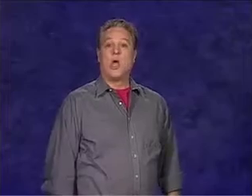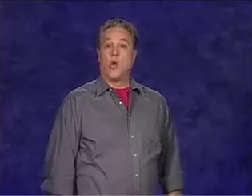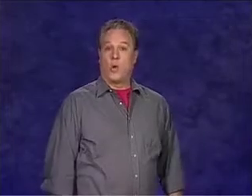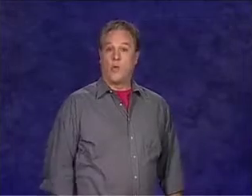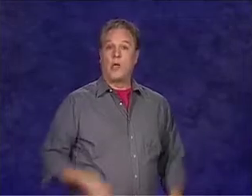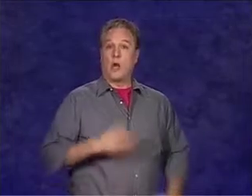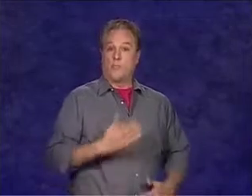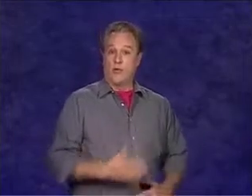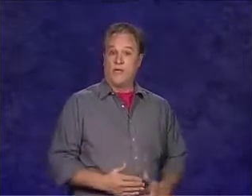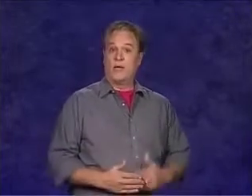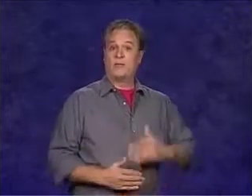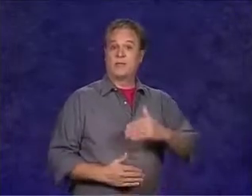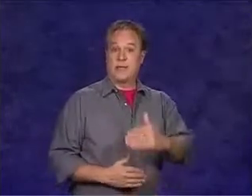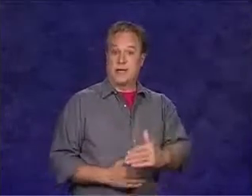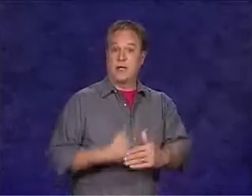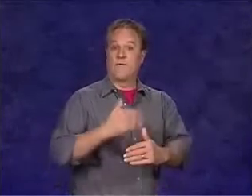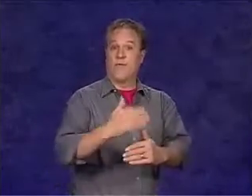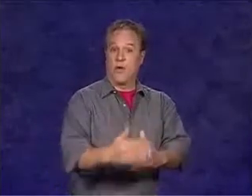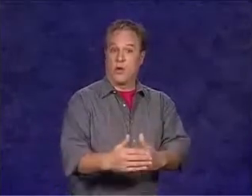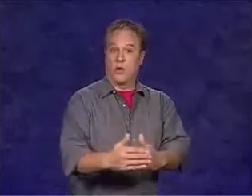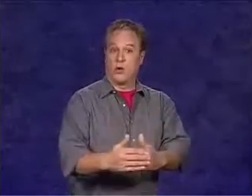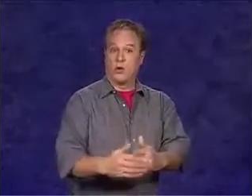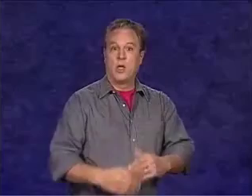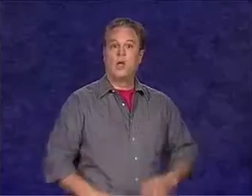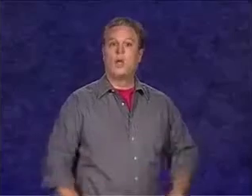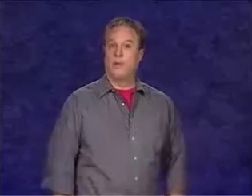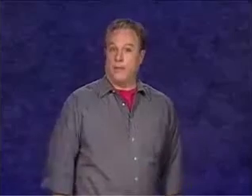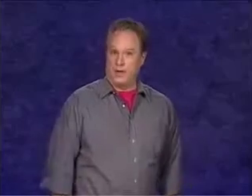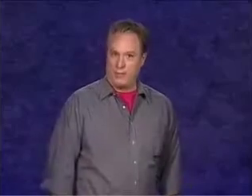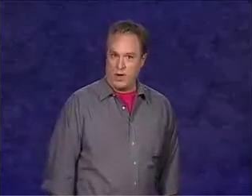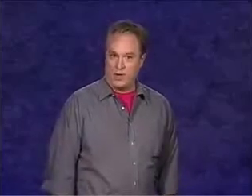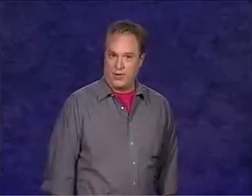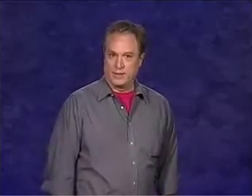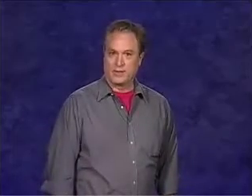When we are moving steadily forward, we are making progress.